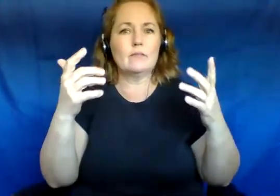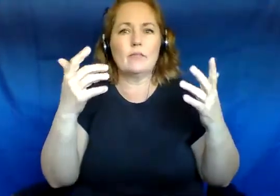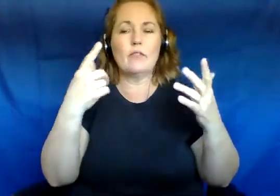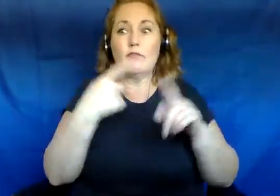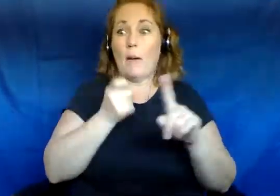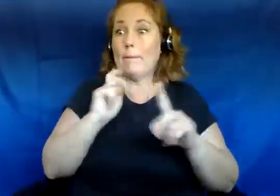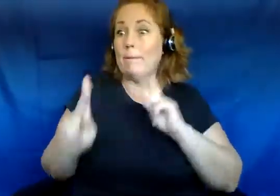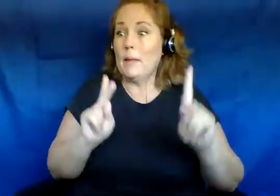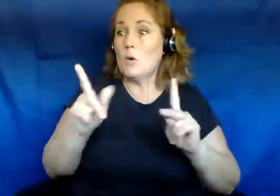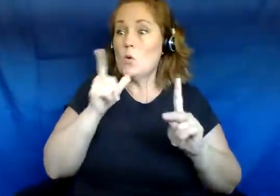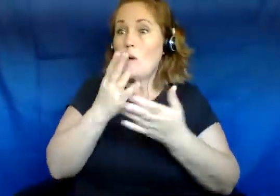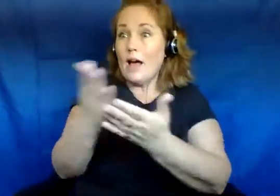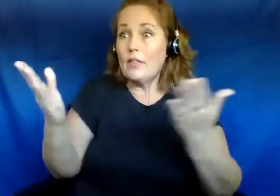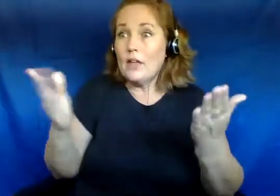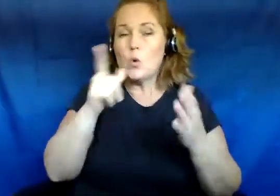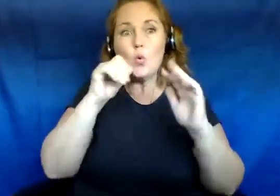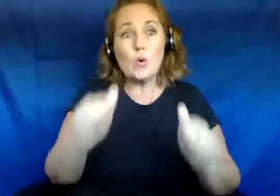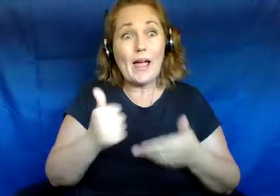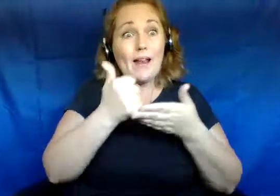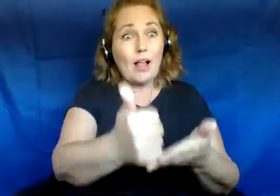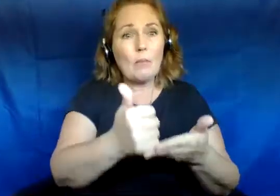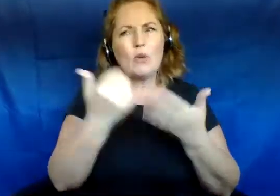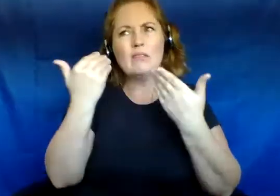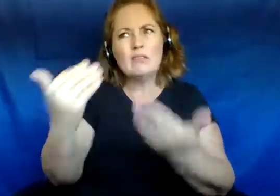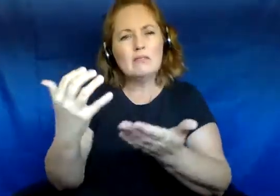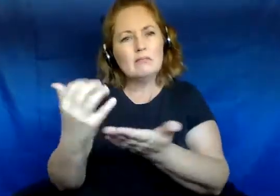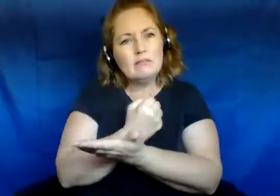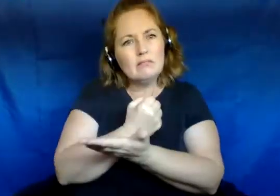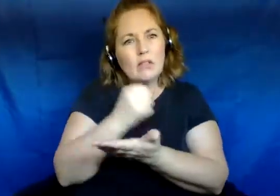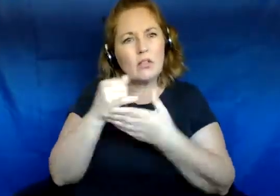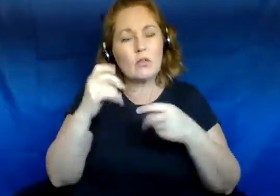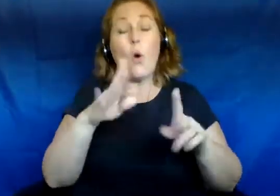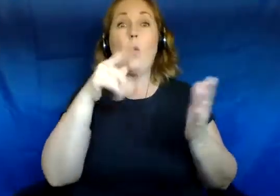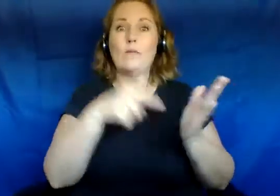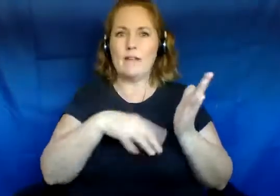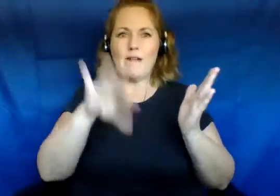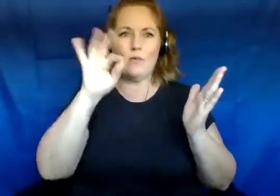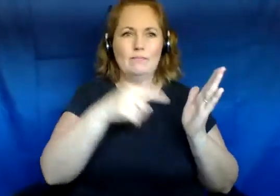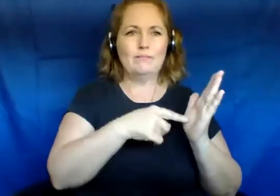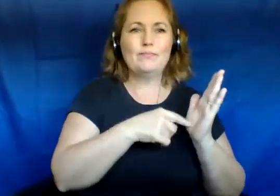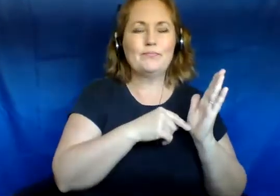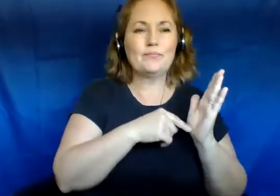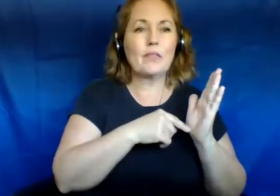from people who are out there that can help you. Because the world has given us, here it is.